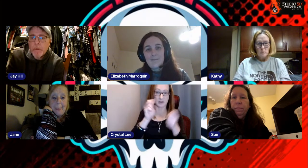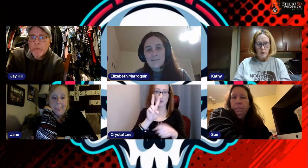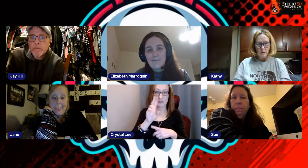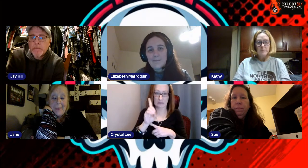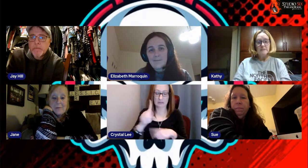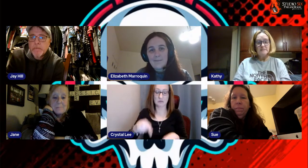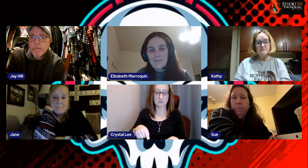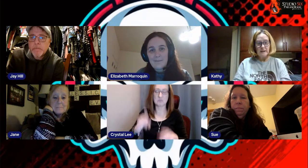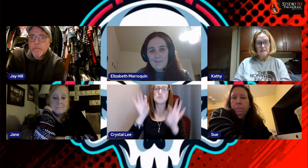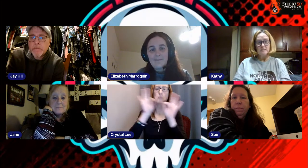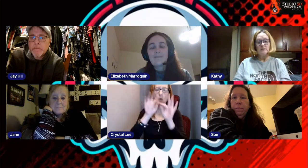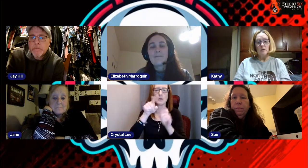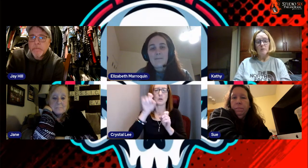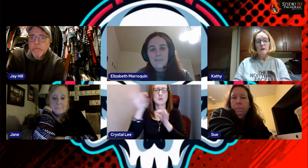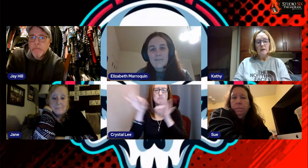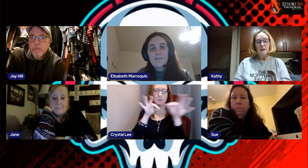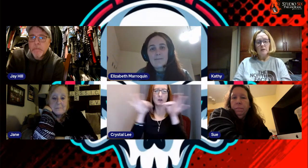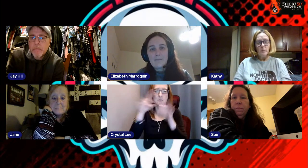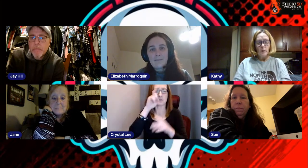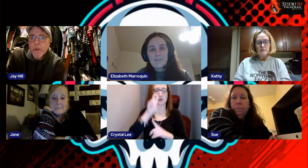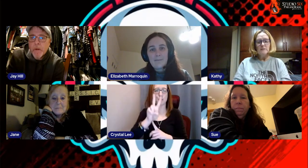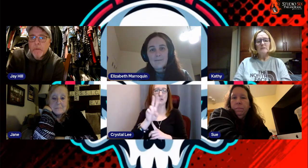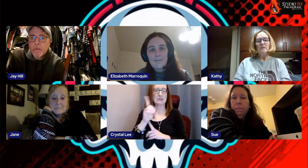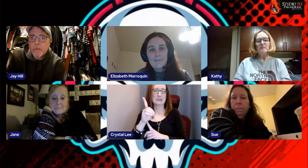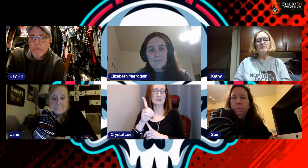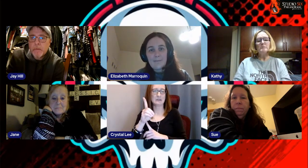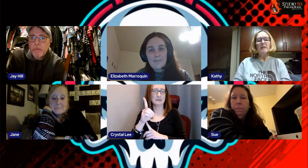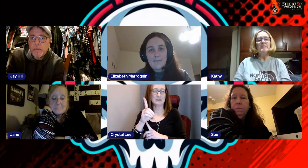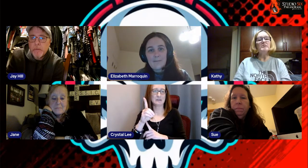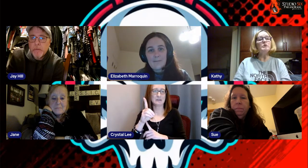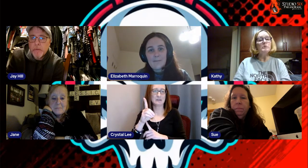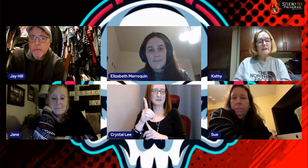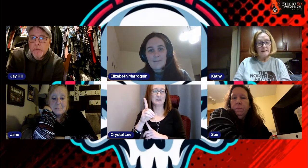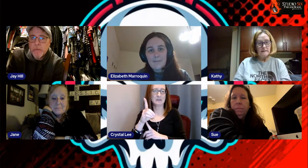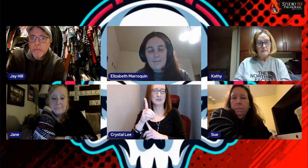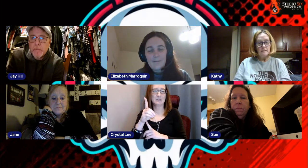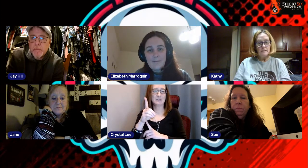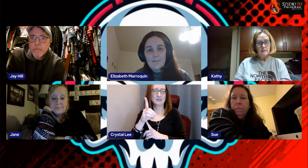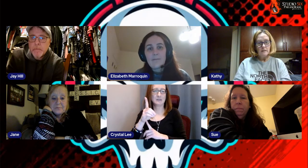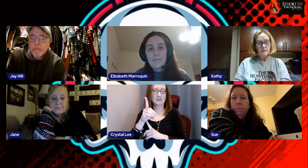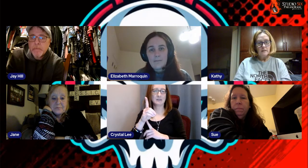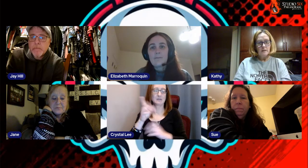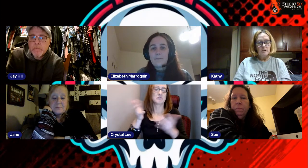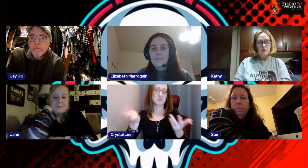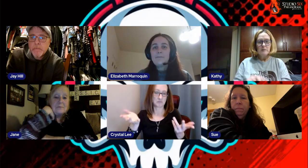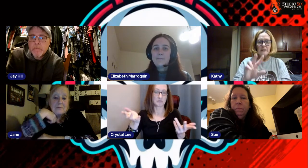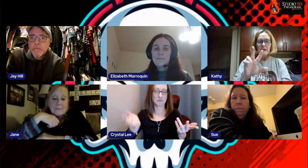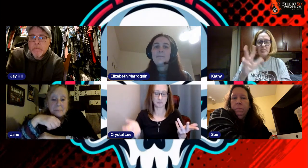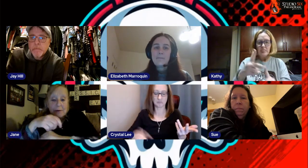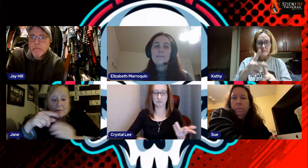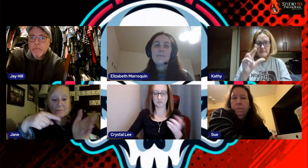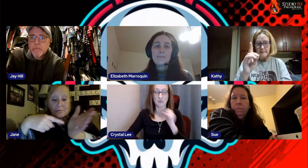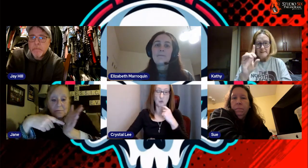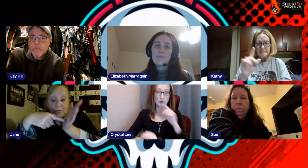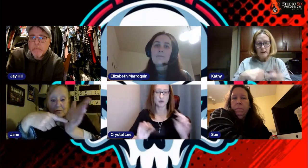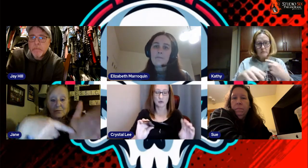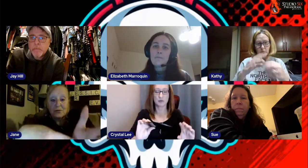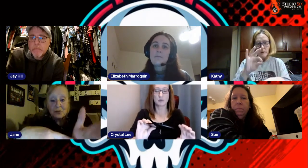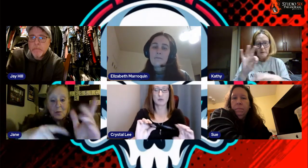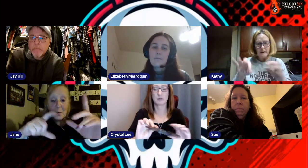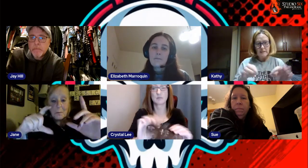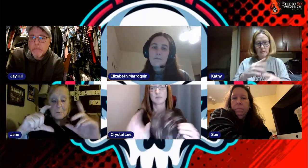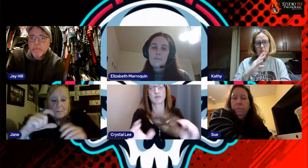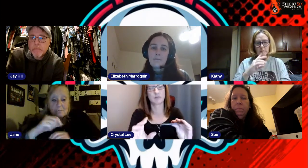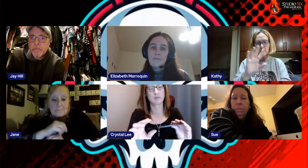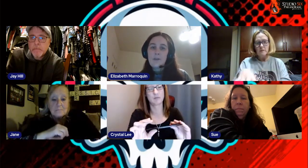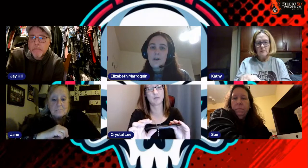Right. So to work, but this time it's so important is you have to explain it 2D. Mm-hmm. You mean like a 3D type